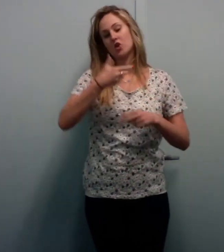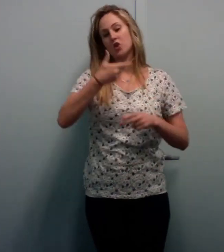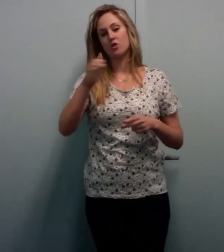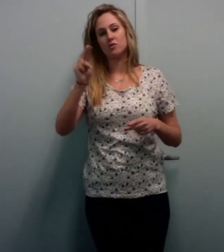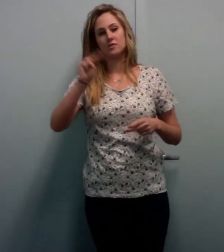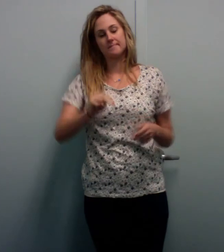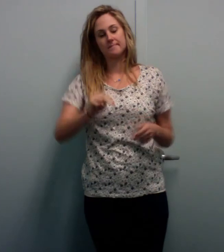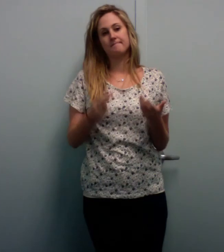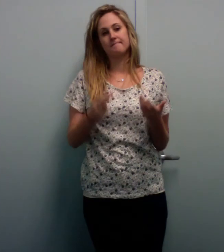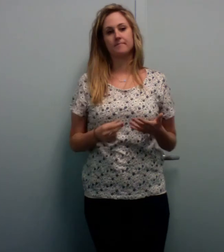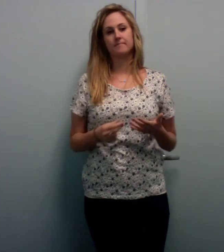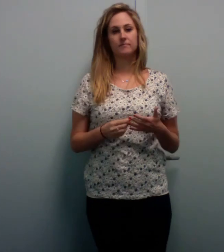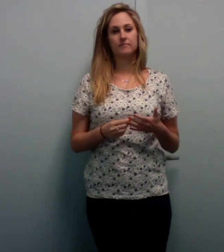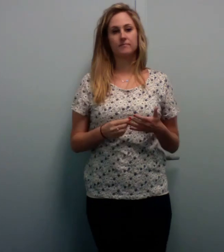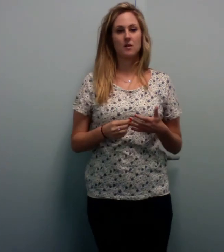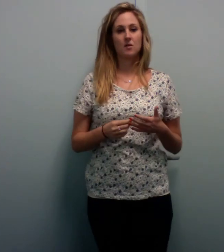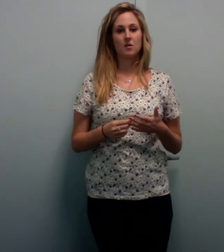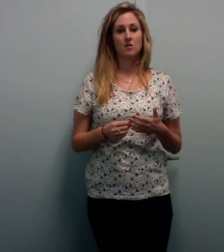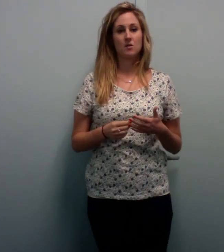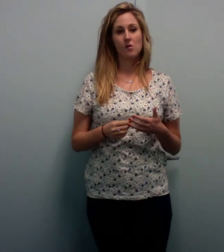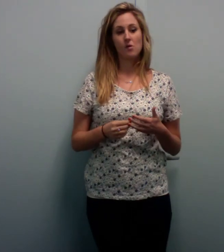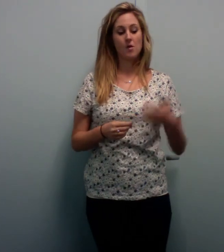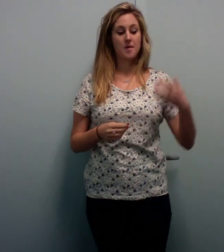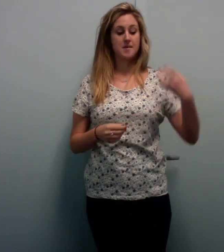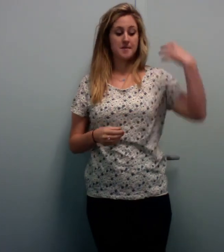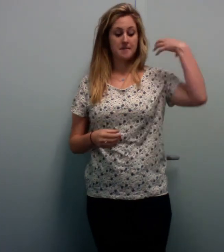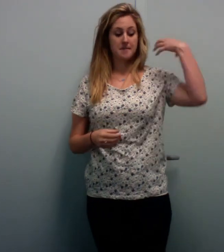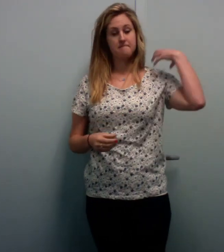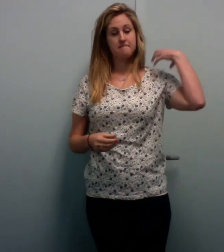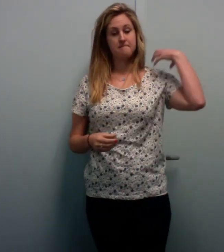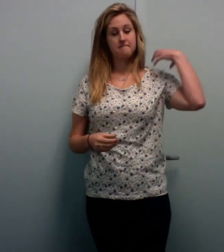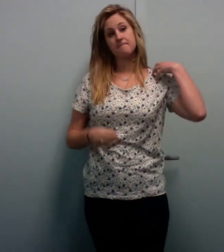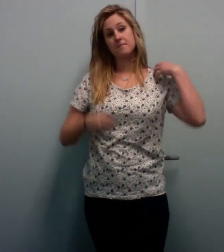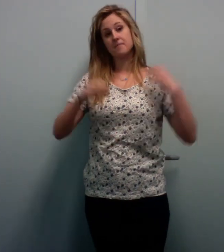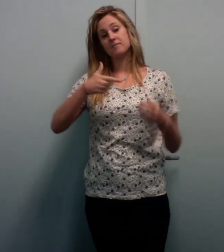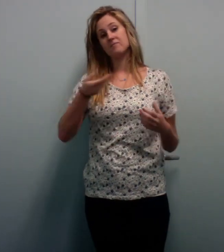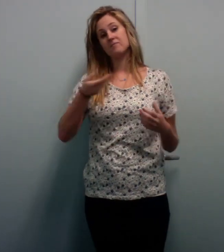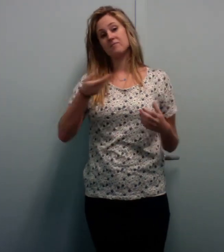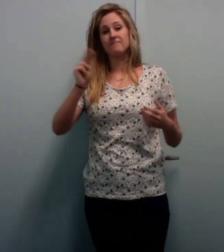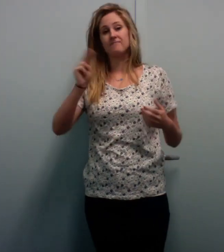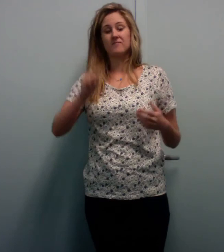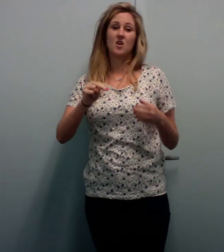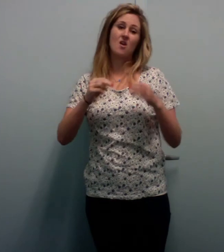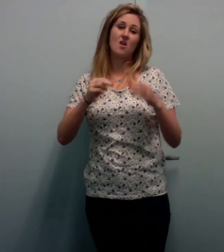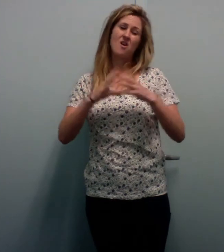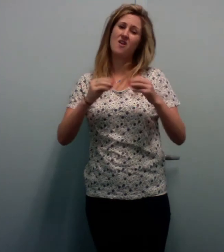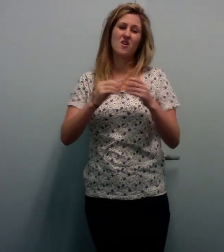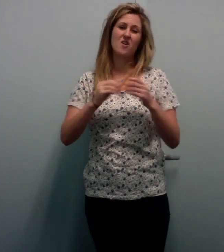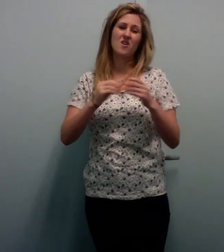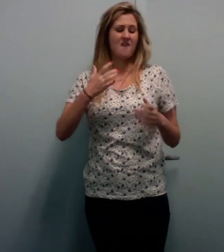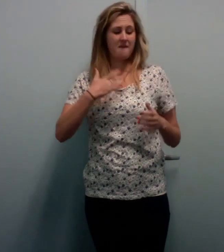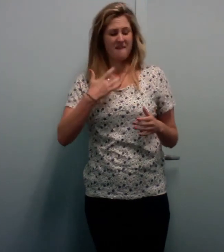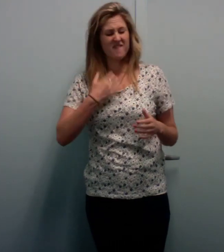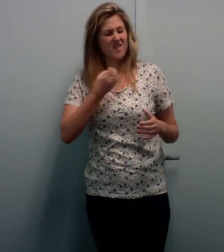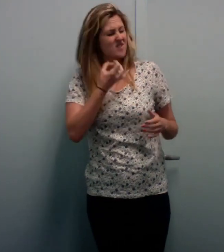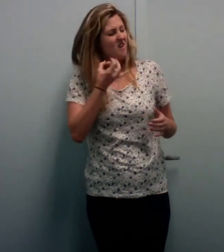Now, the organizer of the gun show says he feels very, very bad about what happens, but the show must go on. We tomorrow